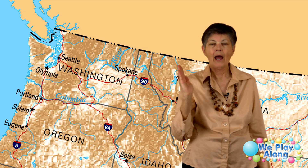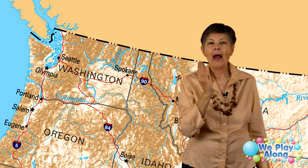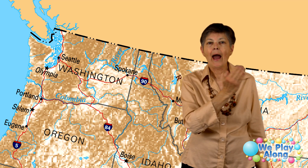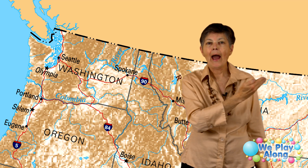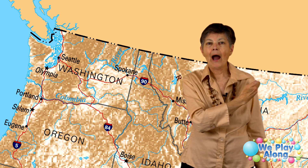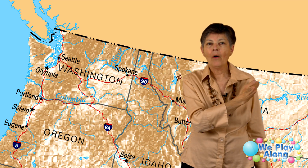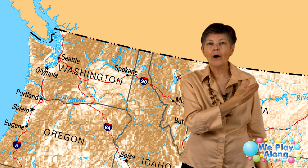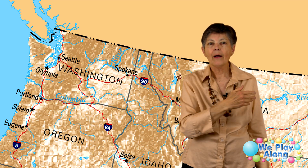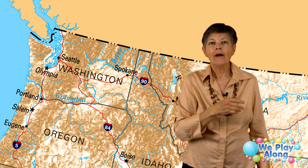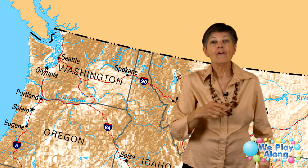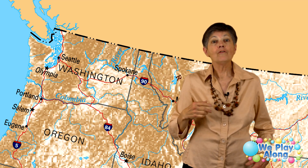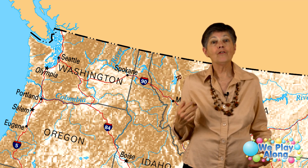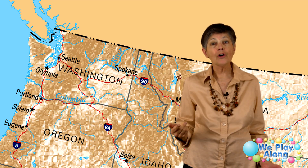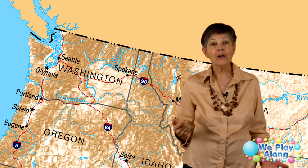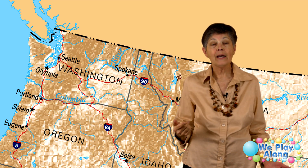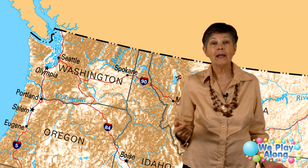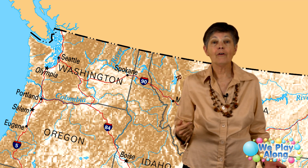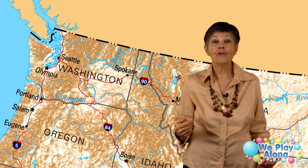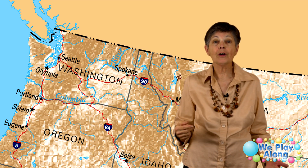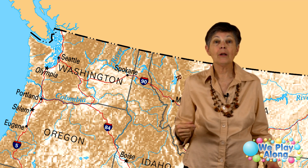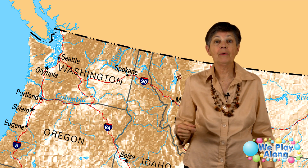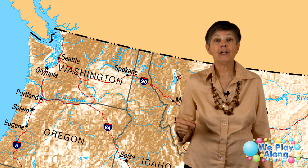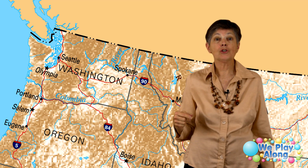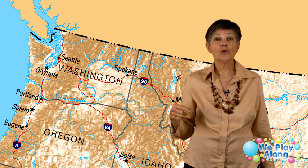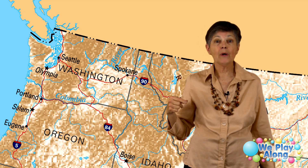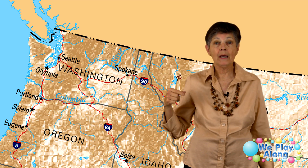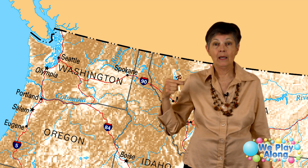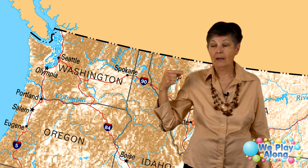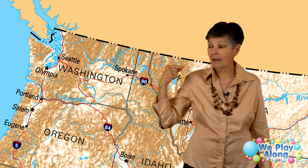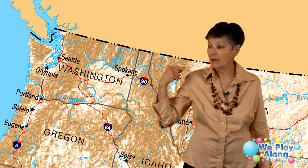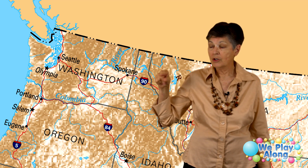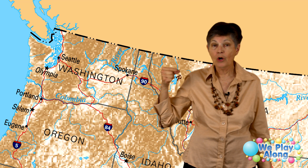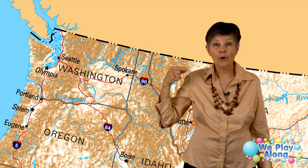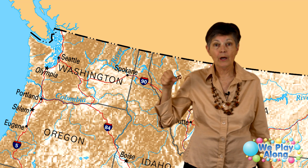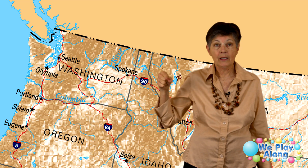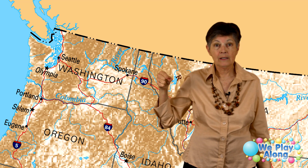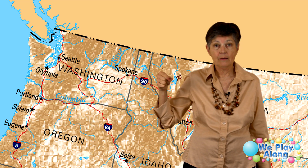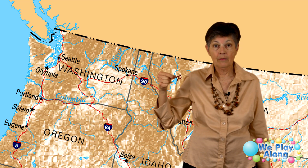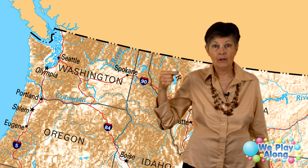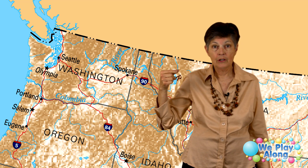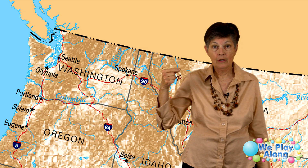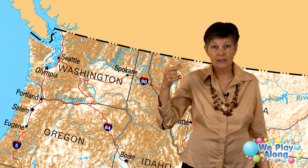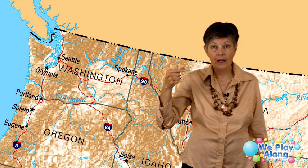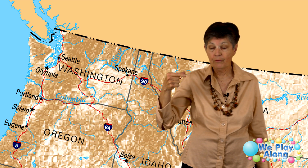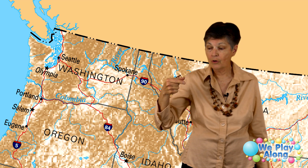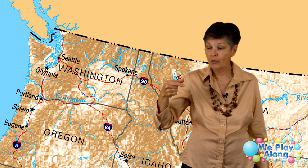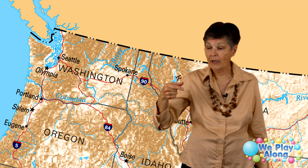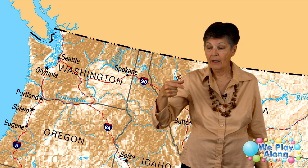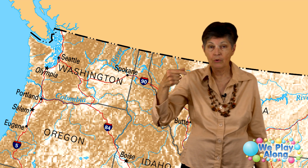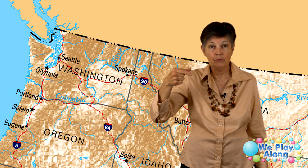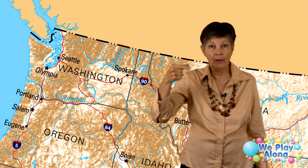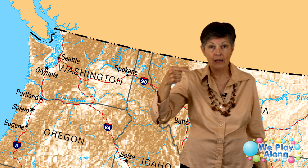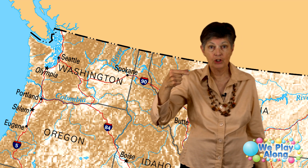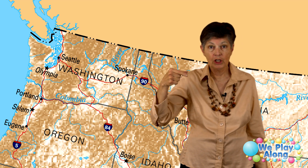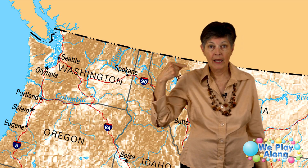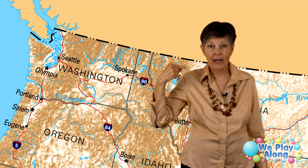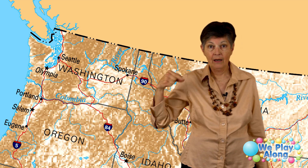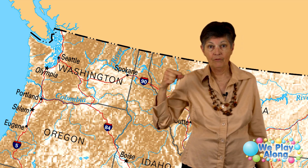Our verdant. Now verdant means green. So we're going to The sign for green would make a G hand and